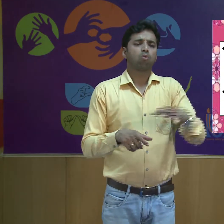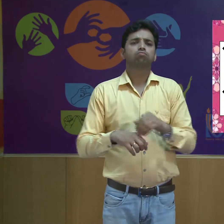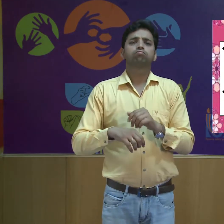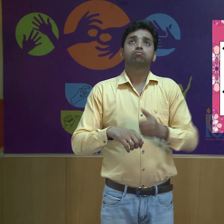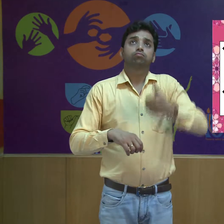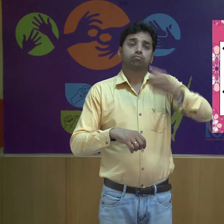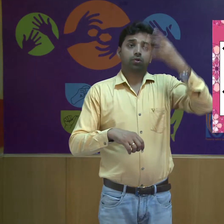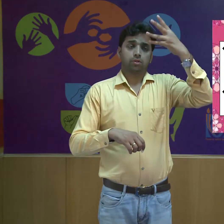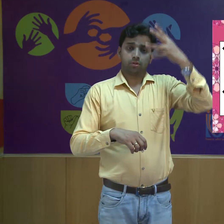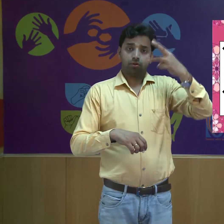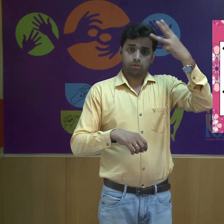3 Varnas.